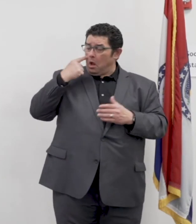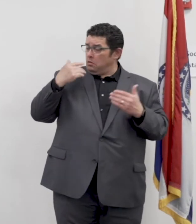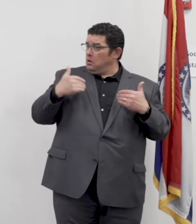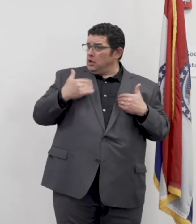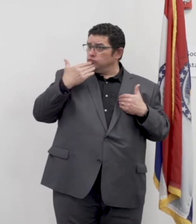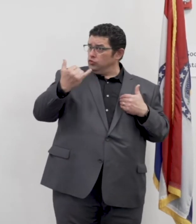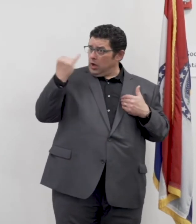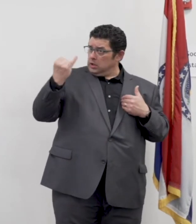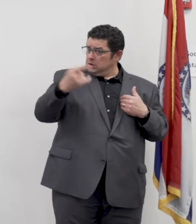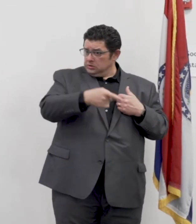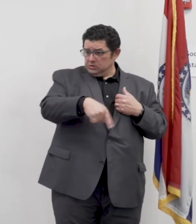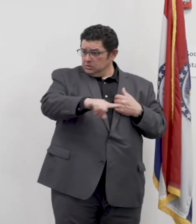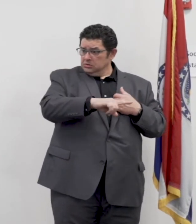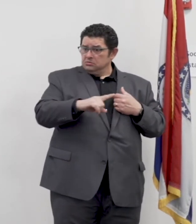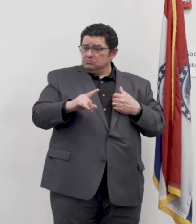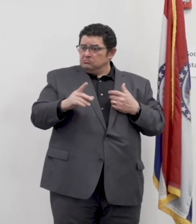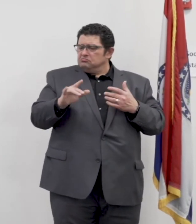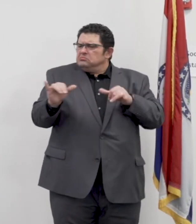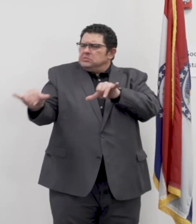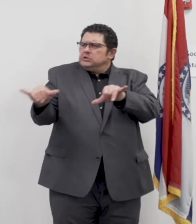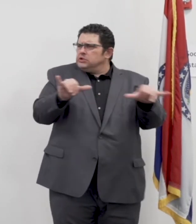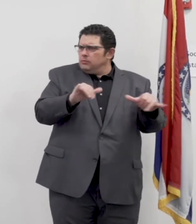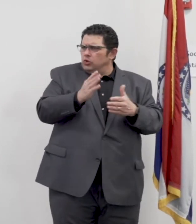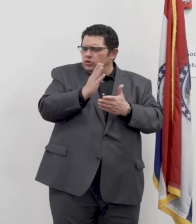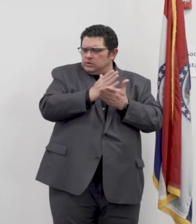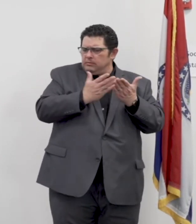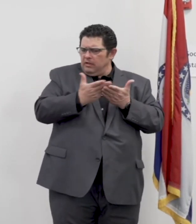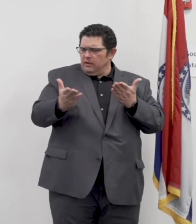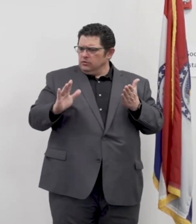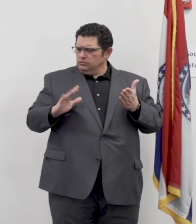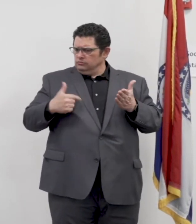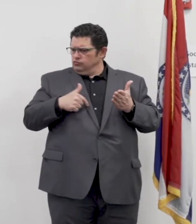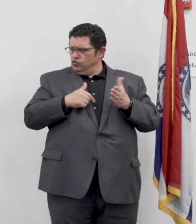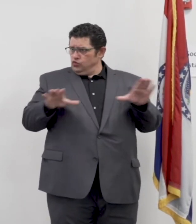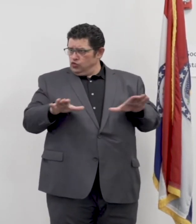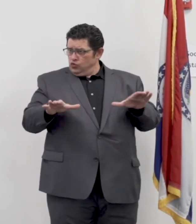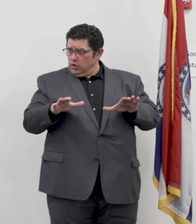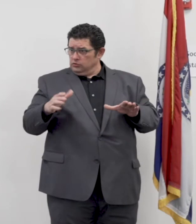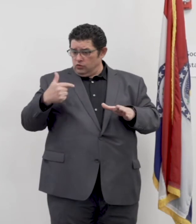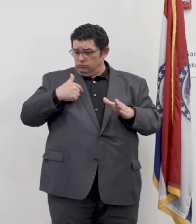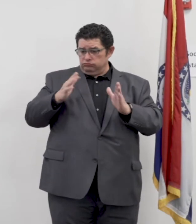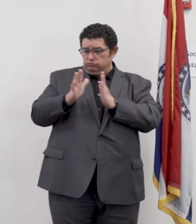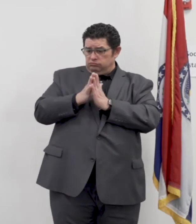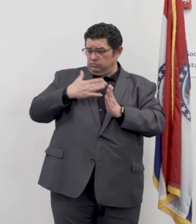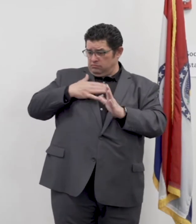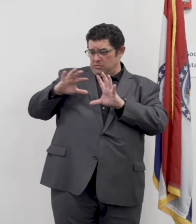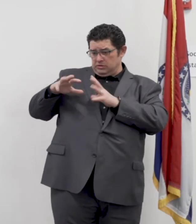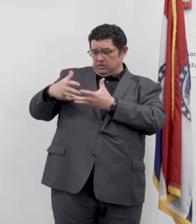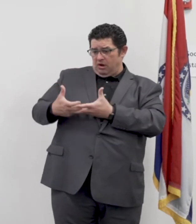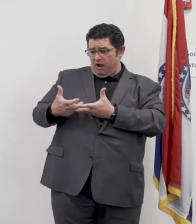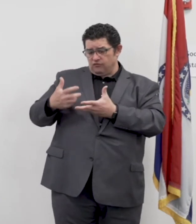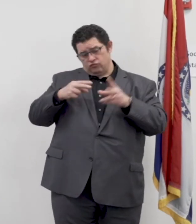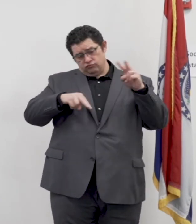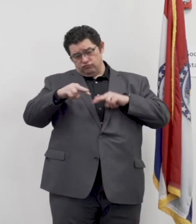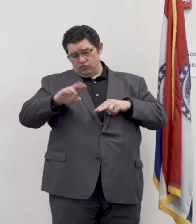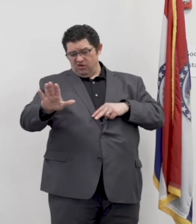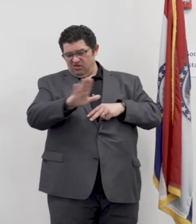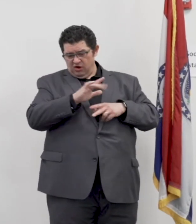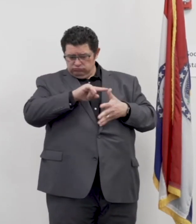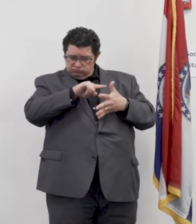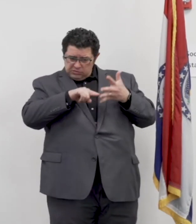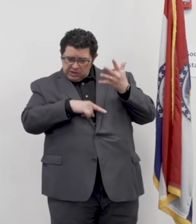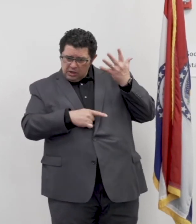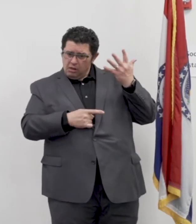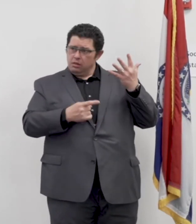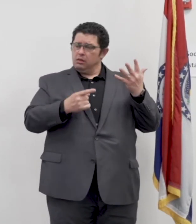They're very similar to some of the things that we're doing. And I asked my staff to take their report and study the details and see if